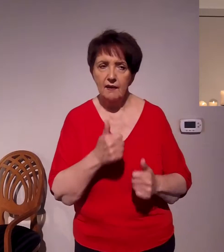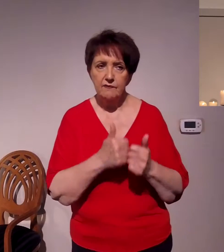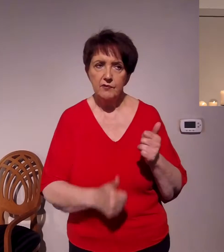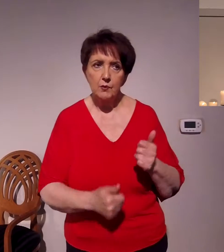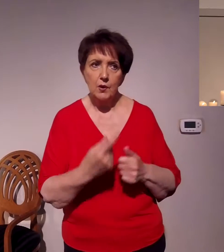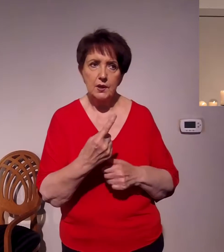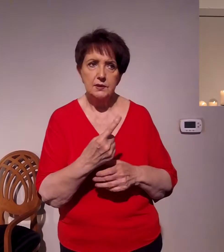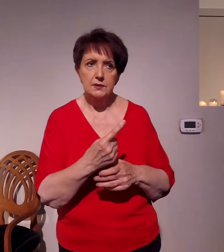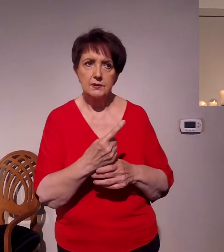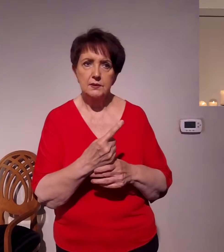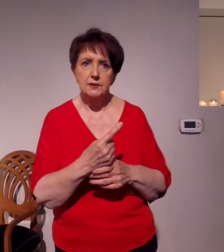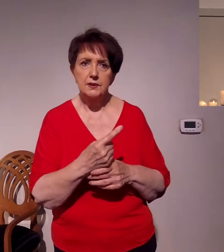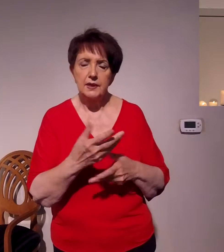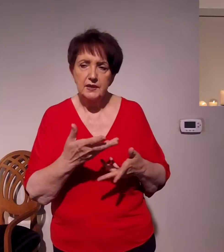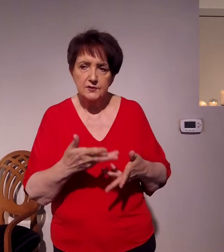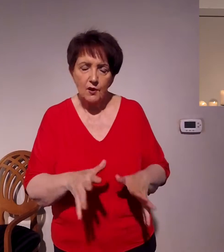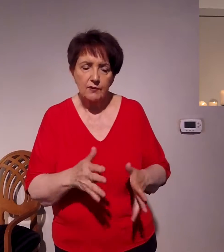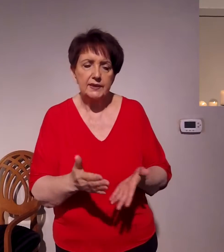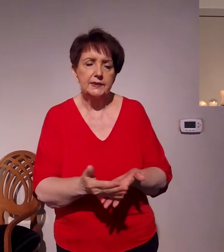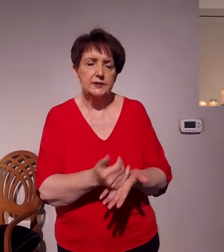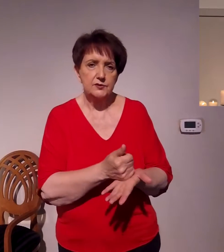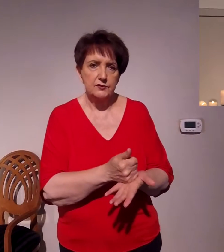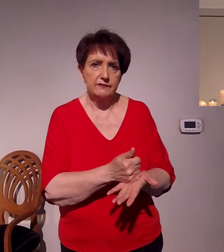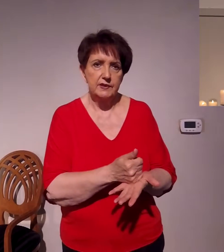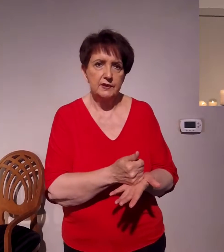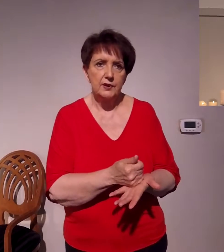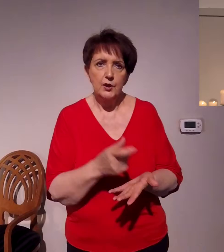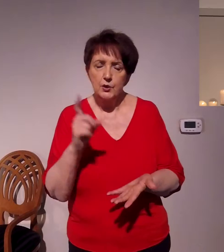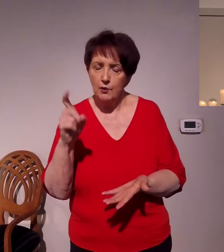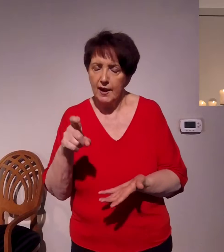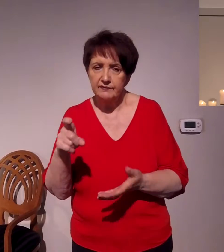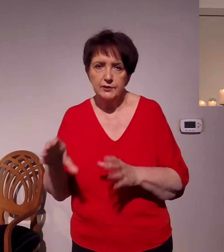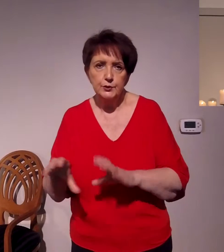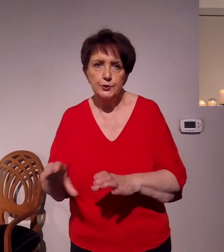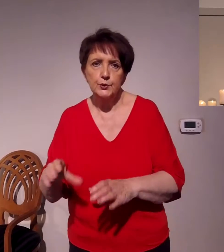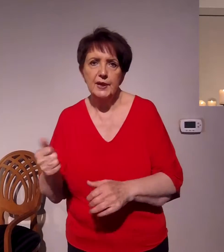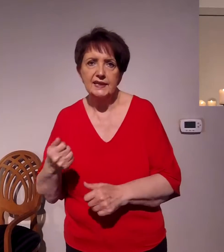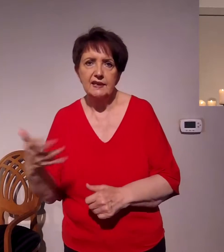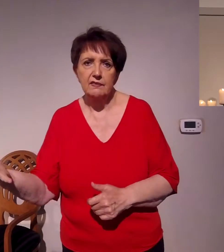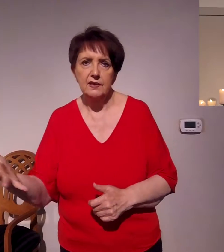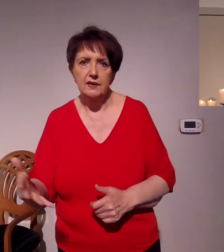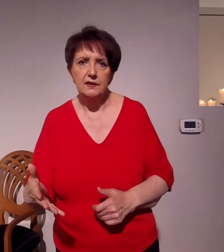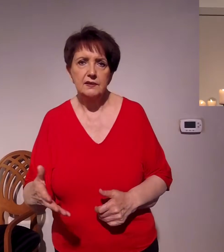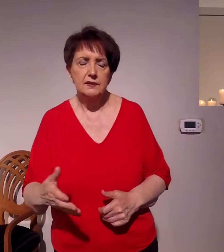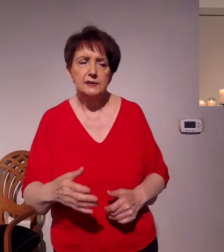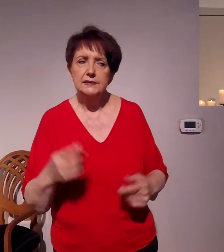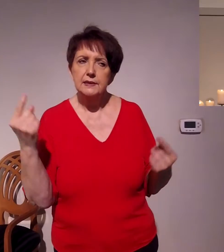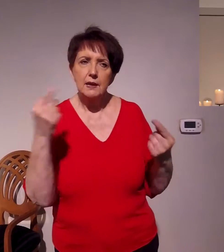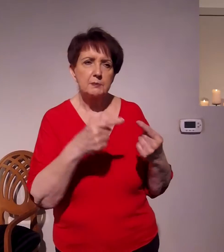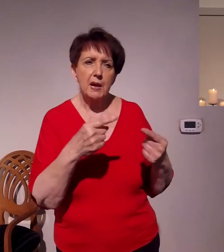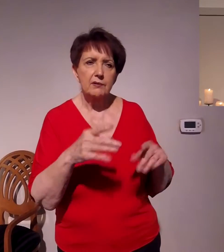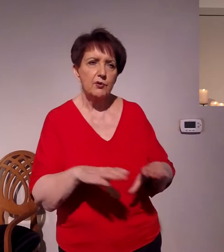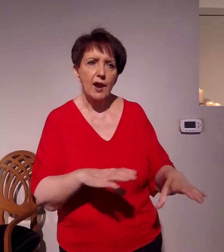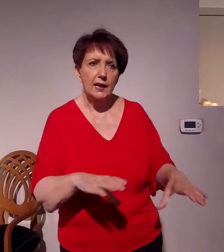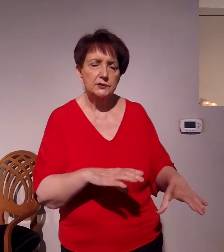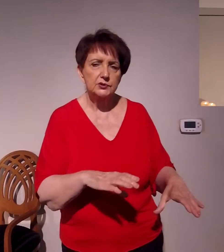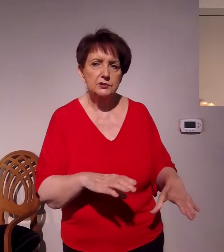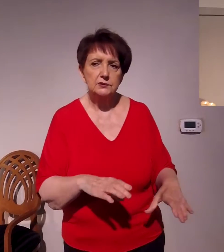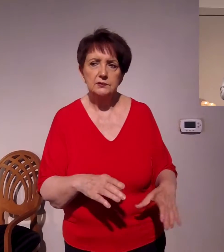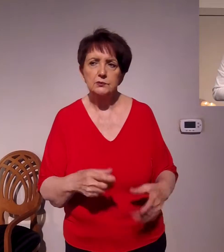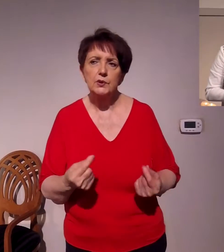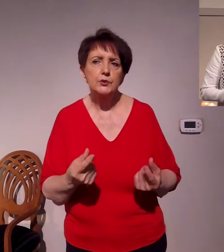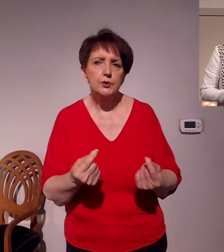everyone is already deserving. We don't have to do anything. It's not about our actions. It's not about what we